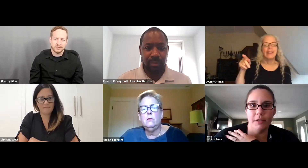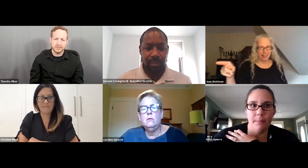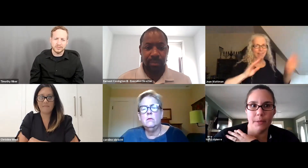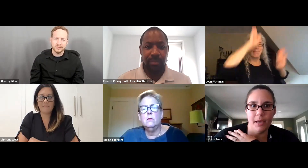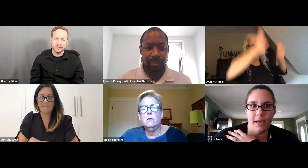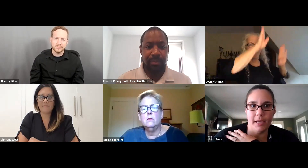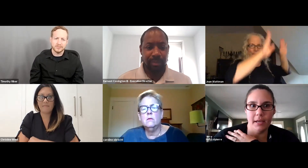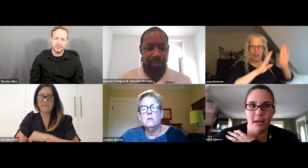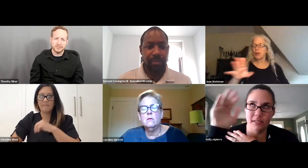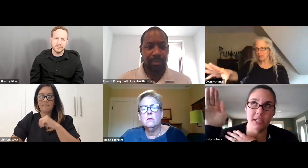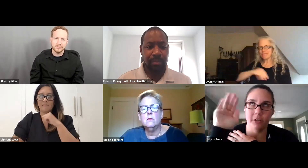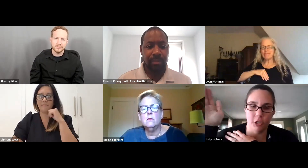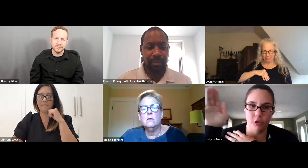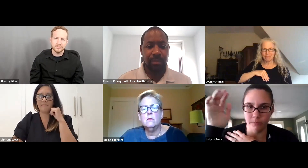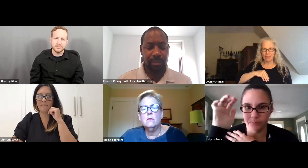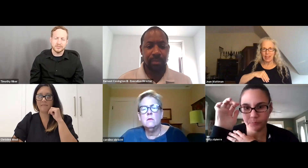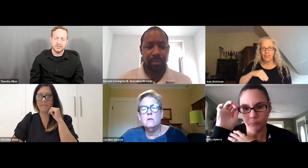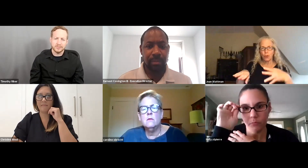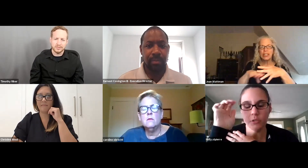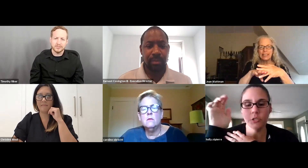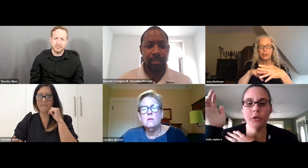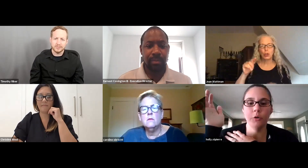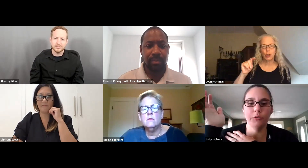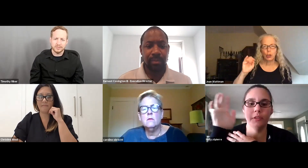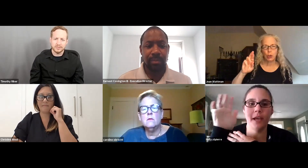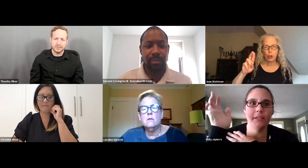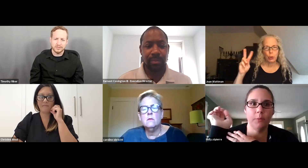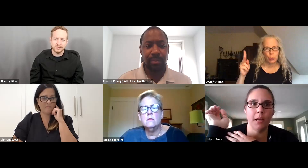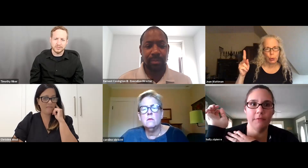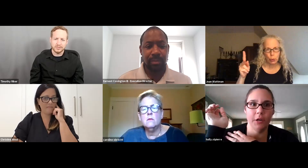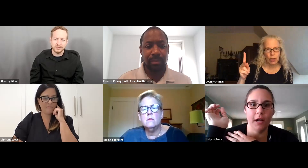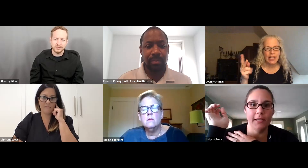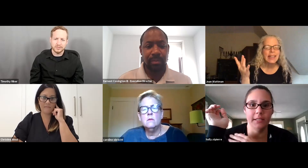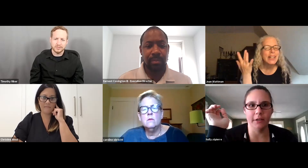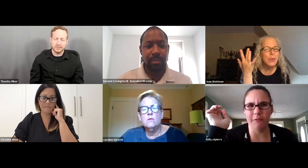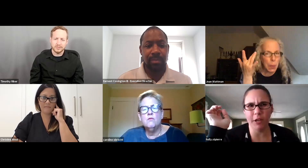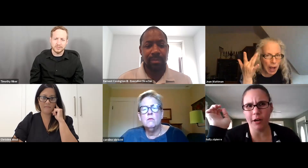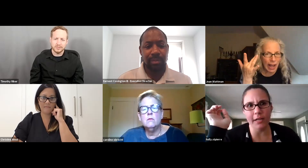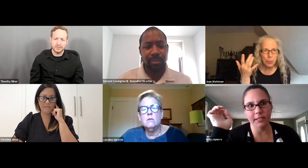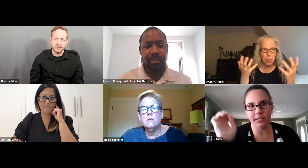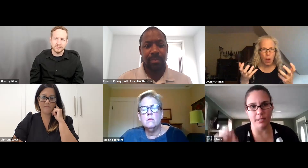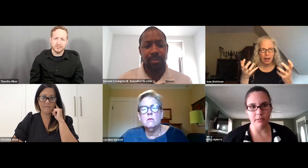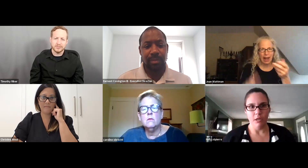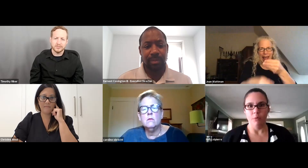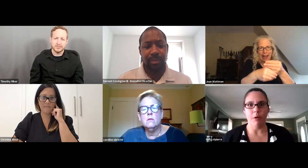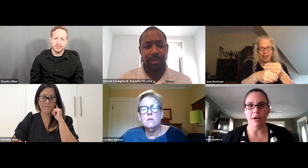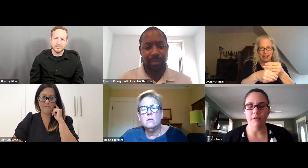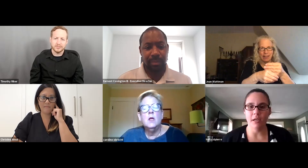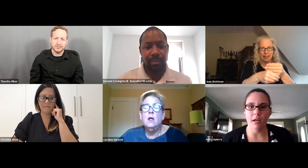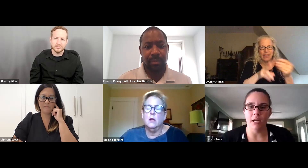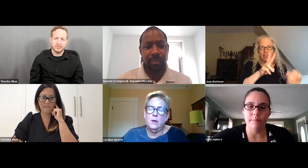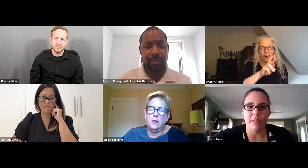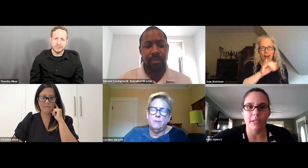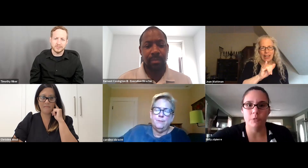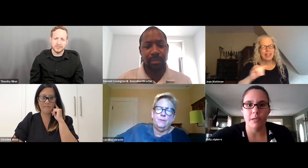be on the MPA as tier 2. So that's why VRI is in there. VRS isn't part of